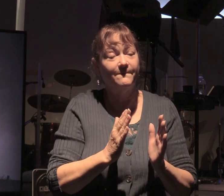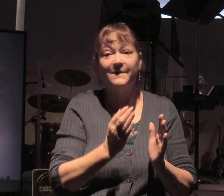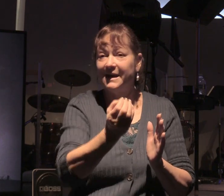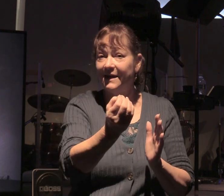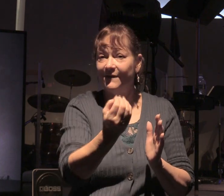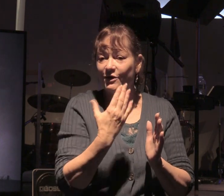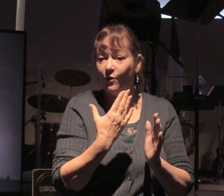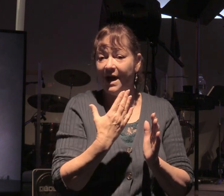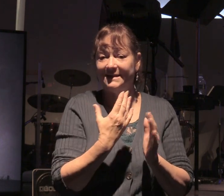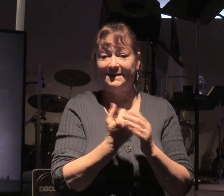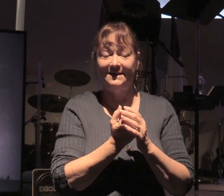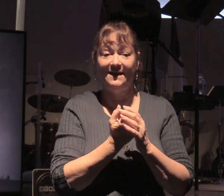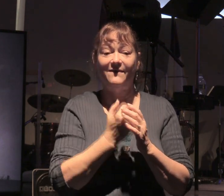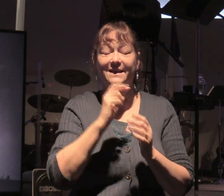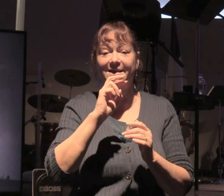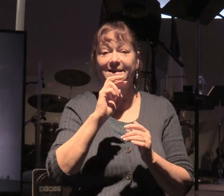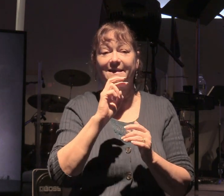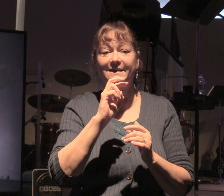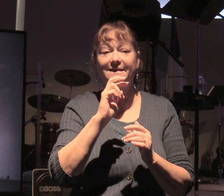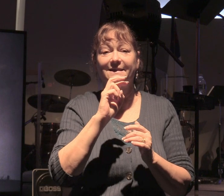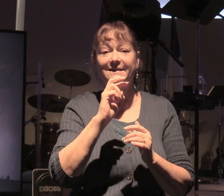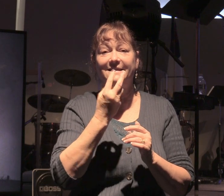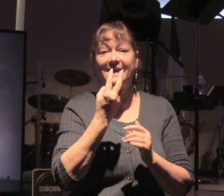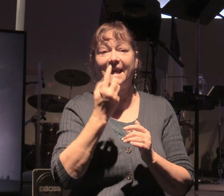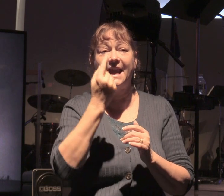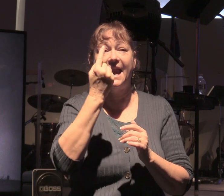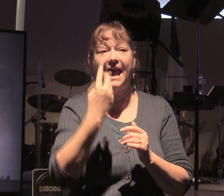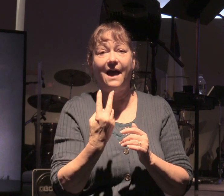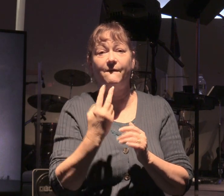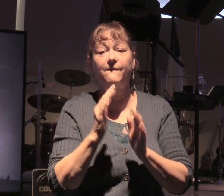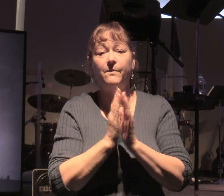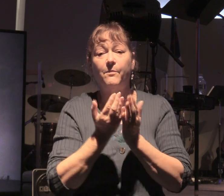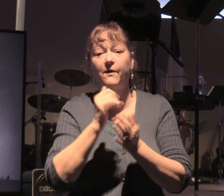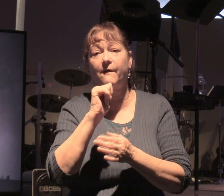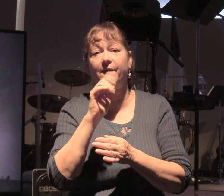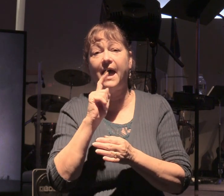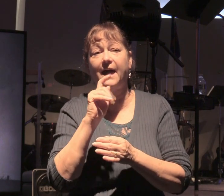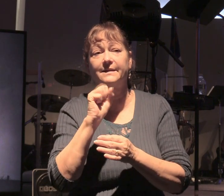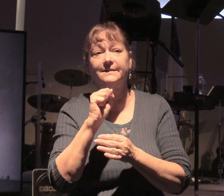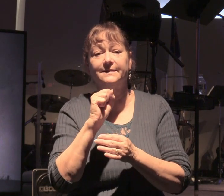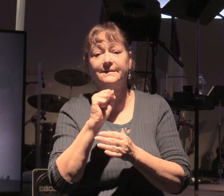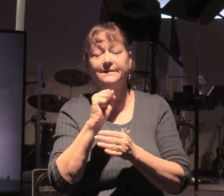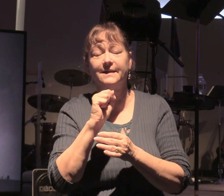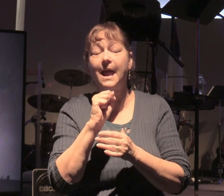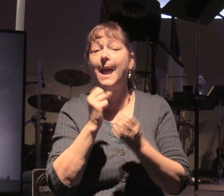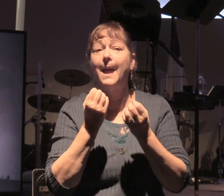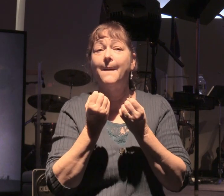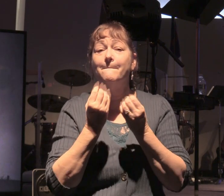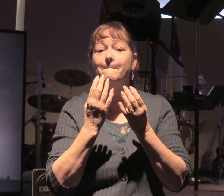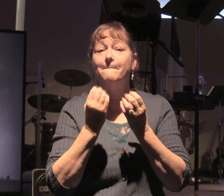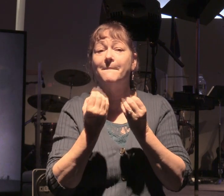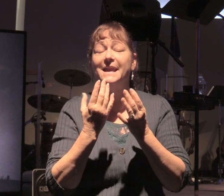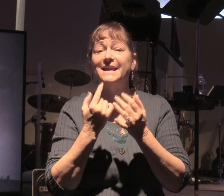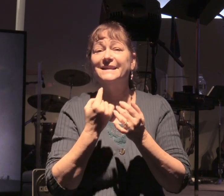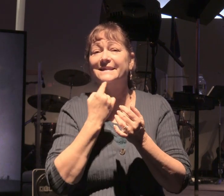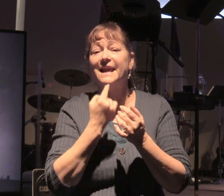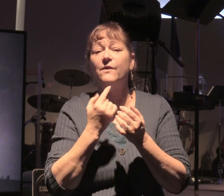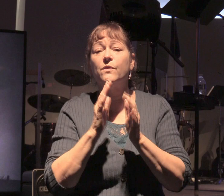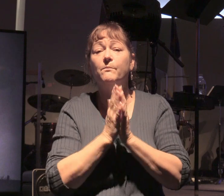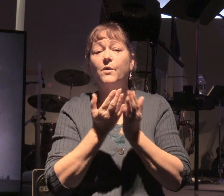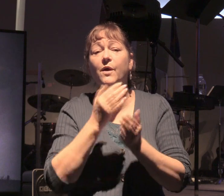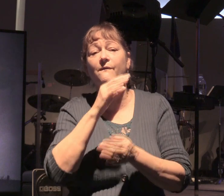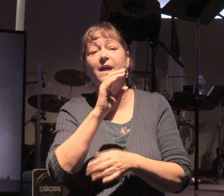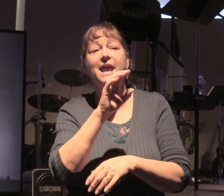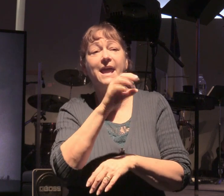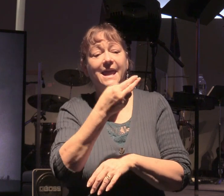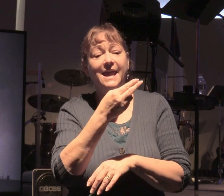us in the second half of the book of Acts. And many will also attribute the book of Hebrews to this